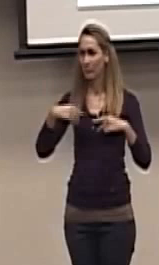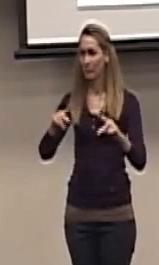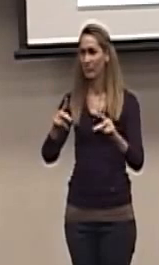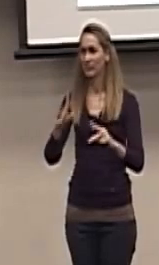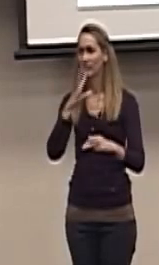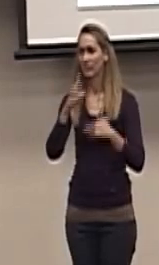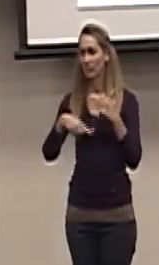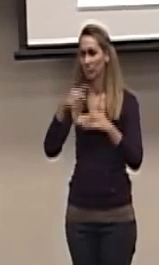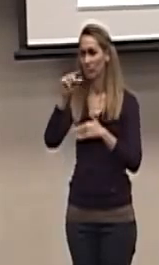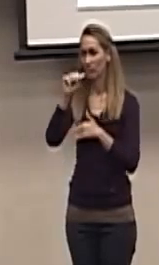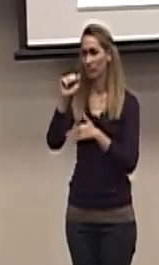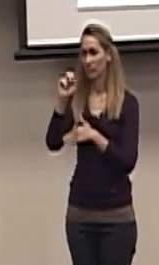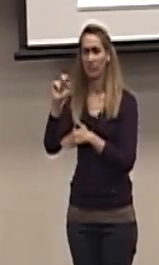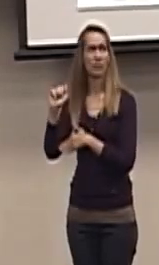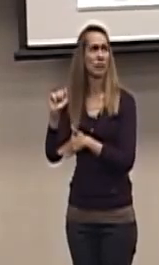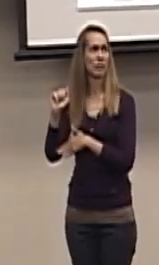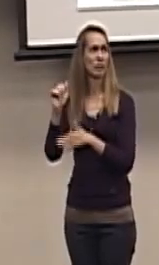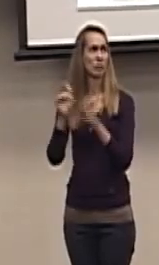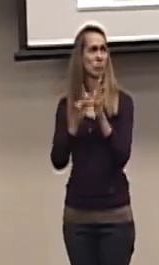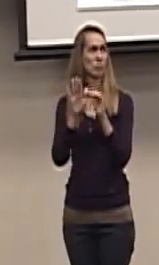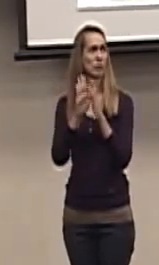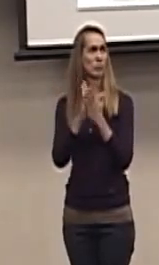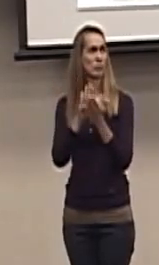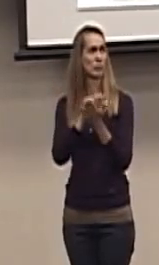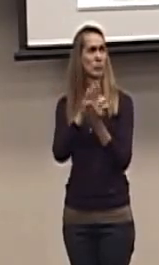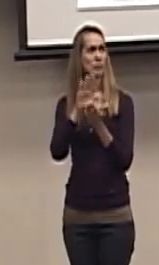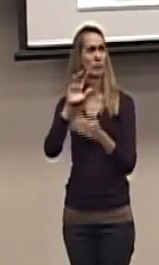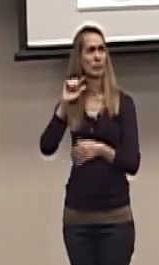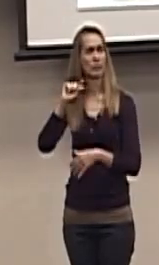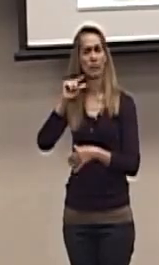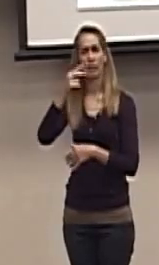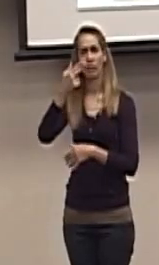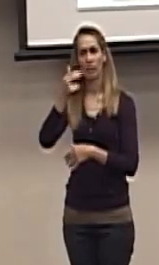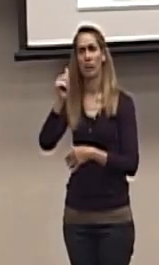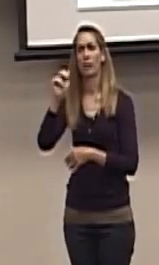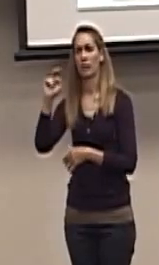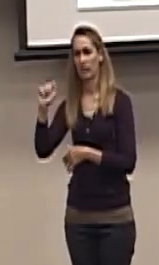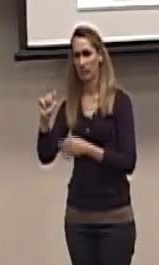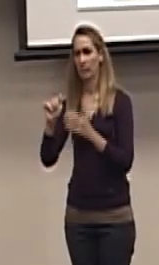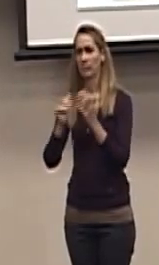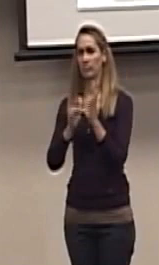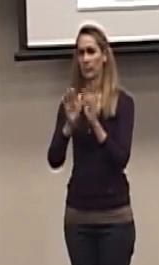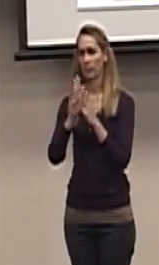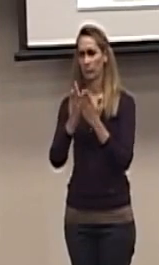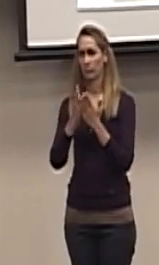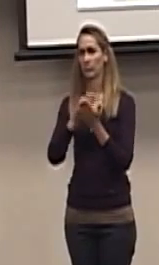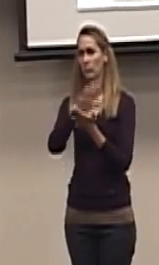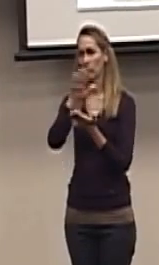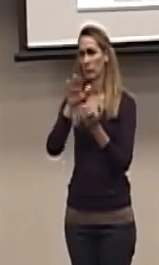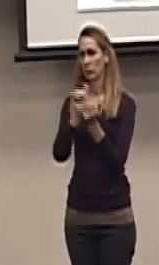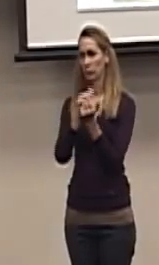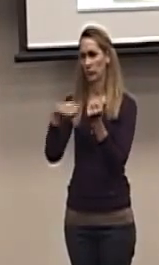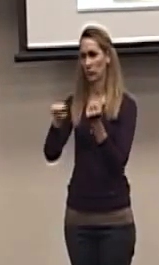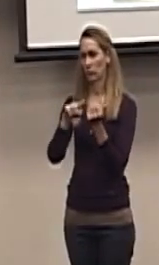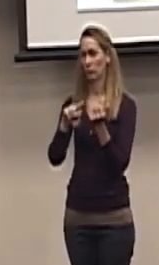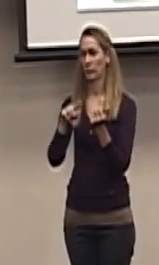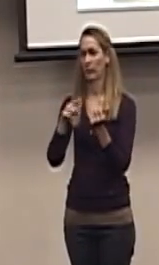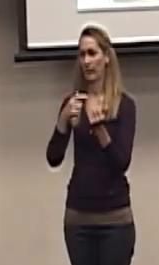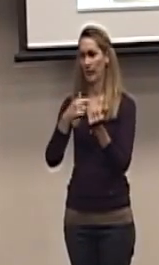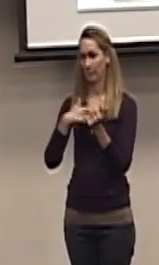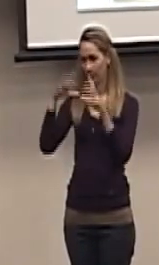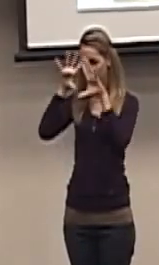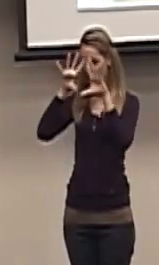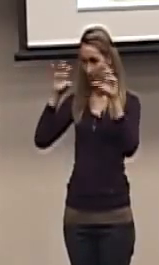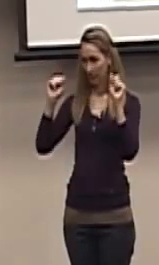College with you. I've been introduced. I'm Emmanuel. I'm the president of Ghana Bible College, where I've worked for the